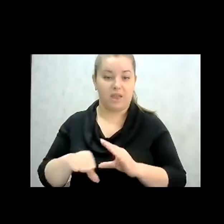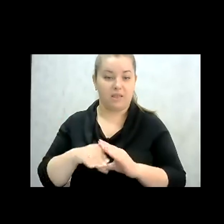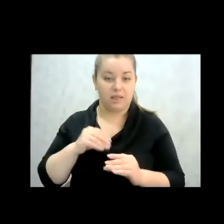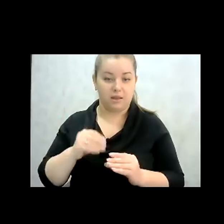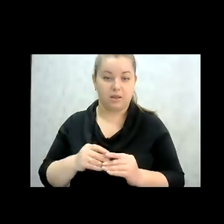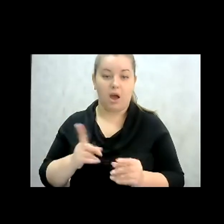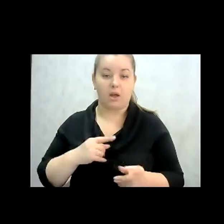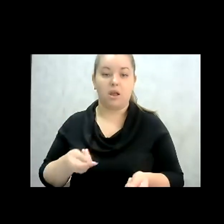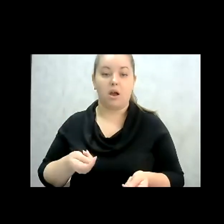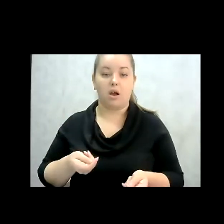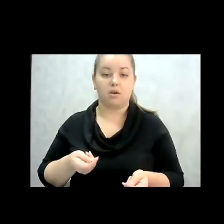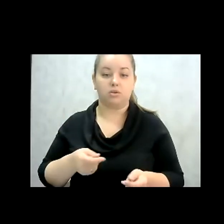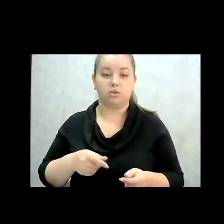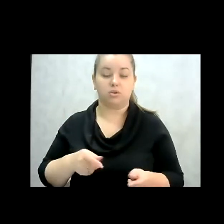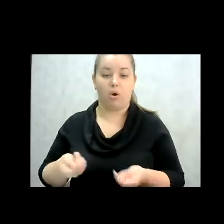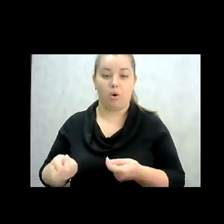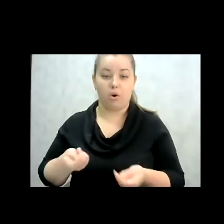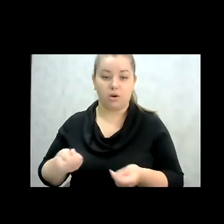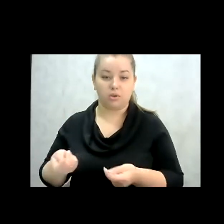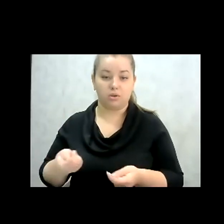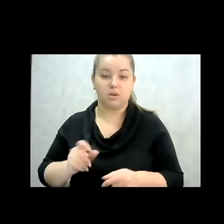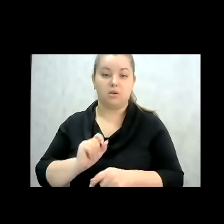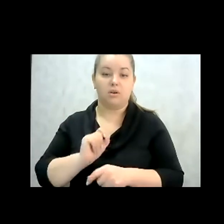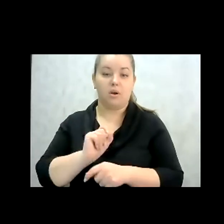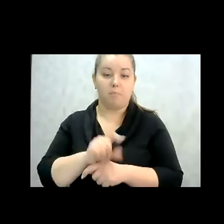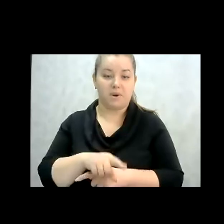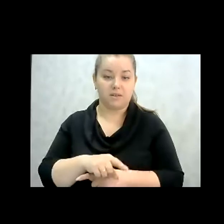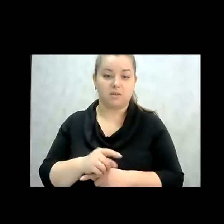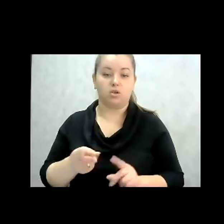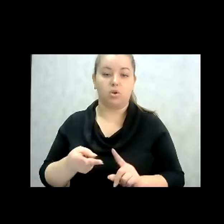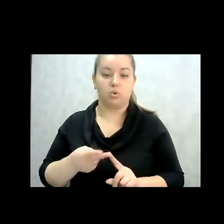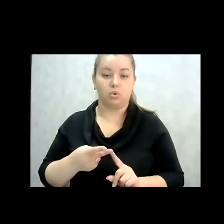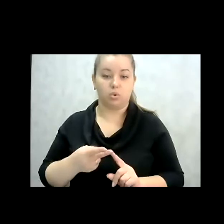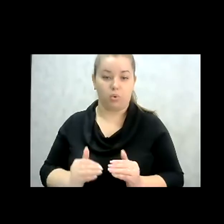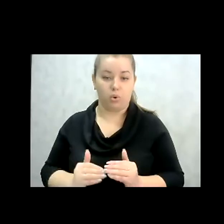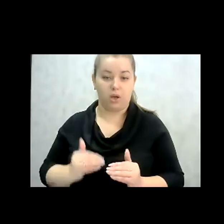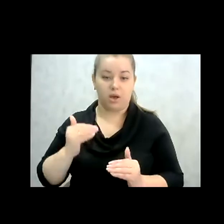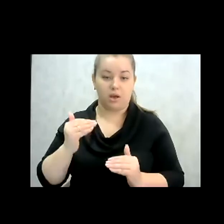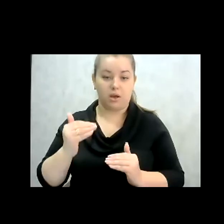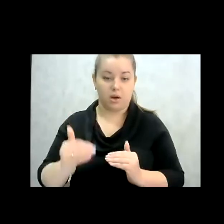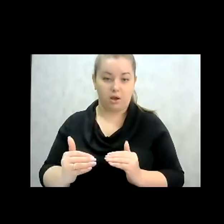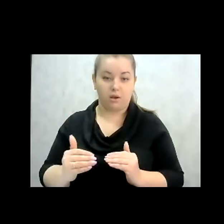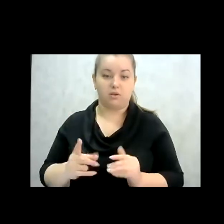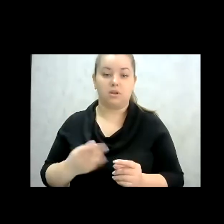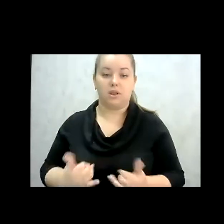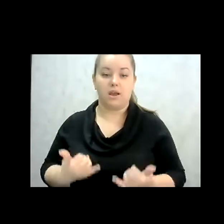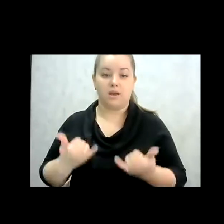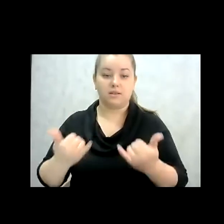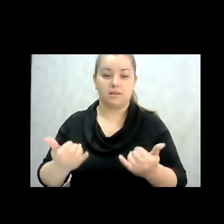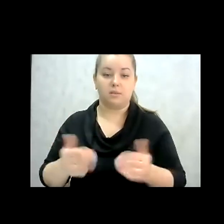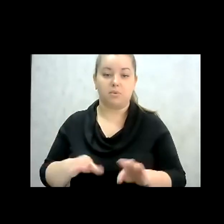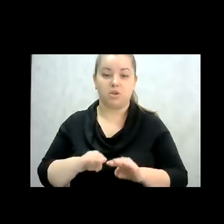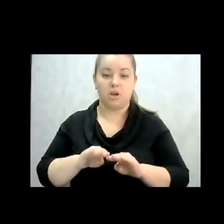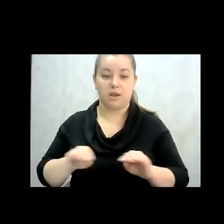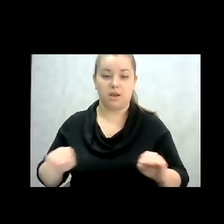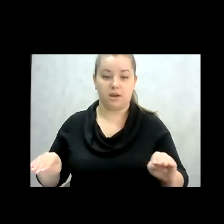providing a level playing field for the candidates in such second rounds. Thank you very much for these ideas. There